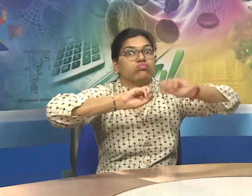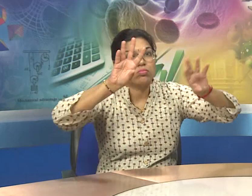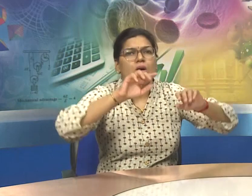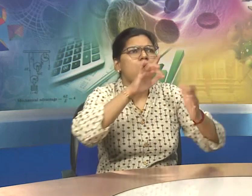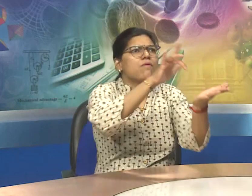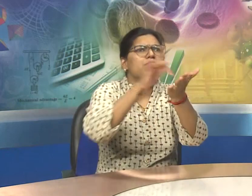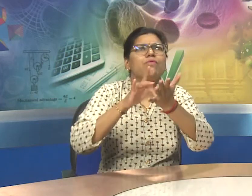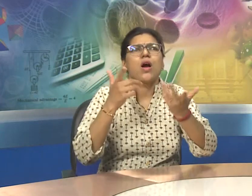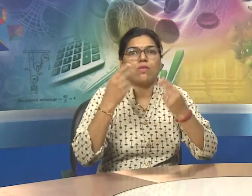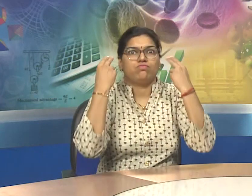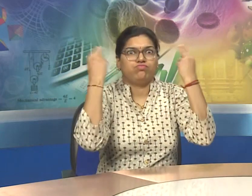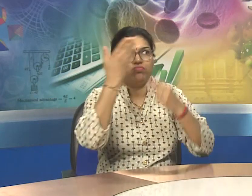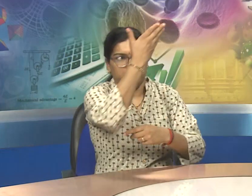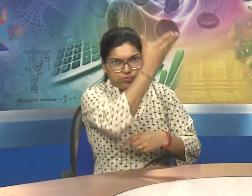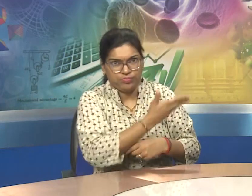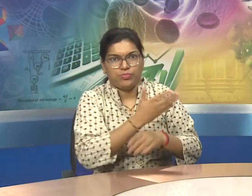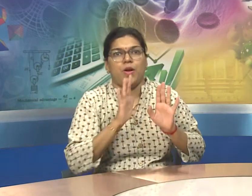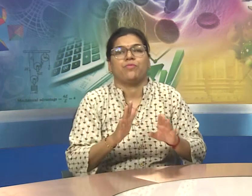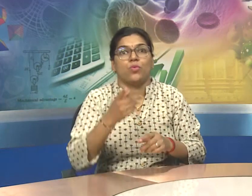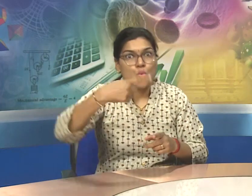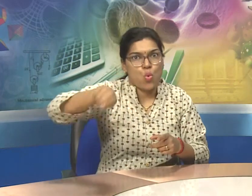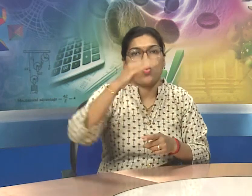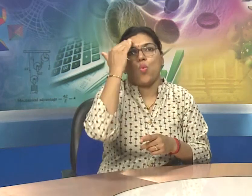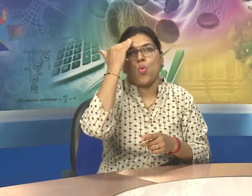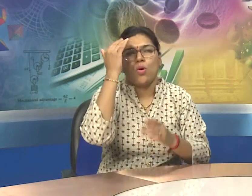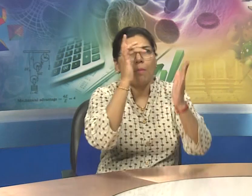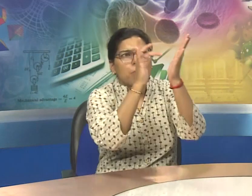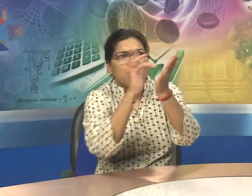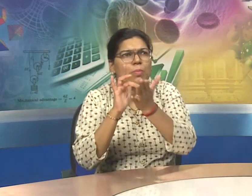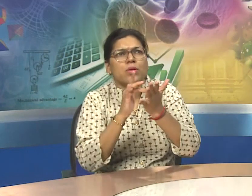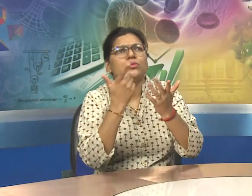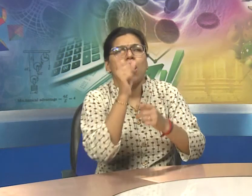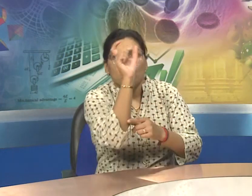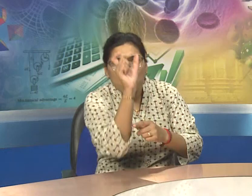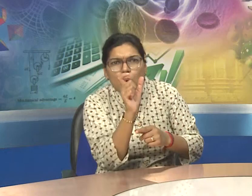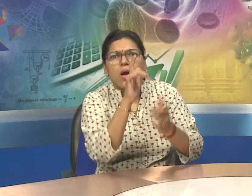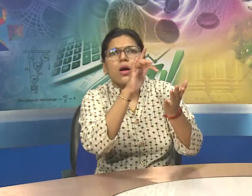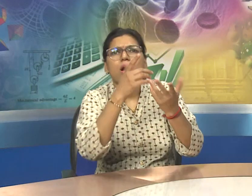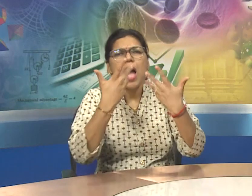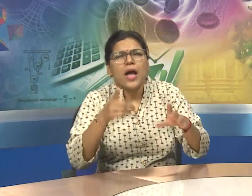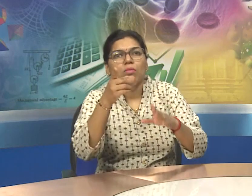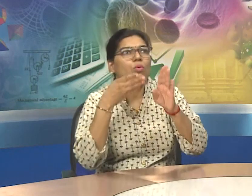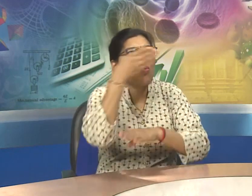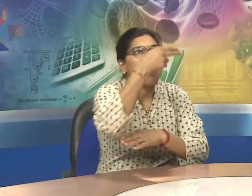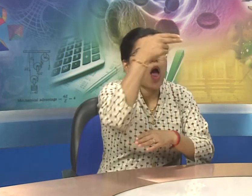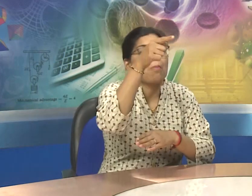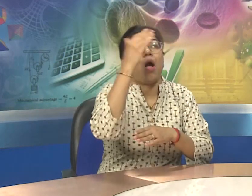All these items which are made by our artisans of